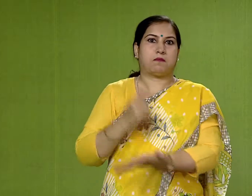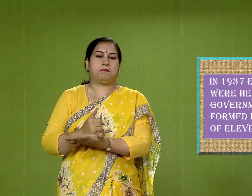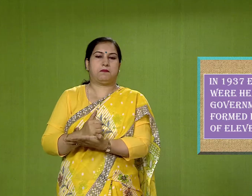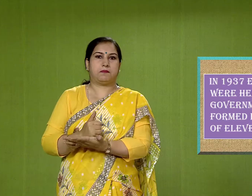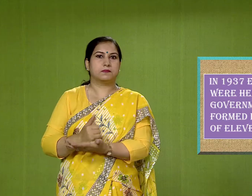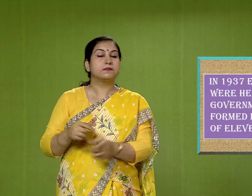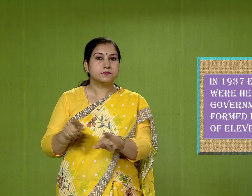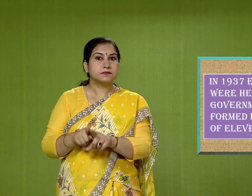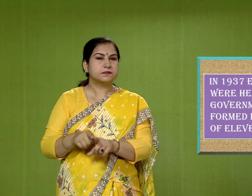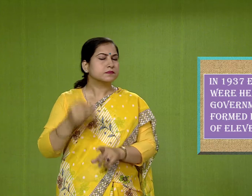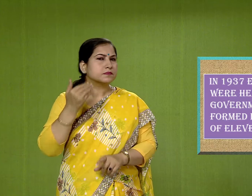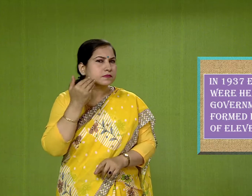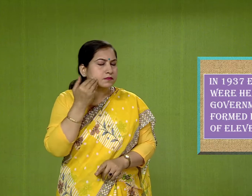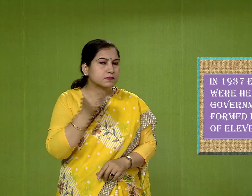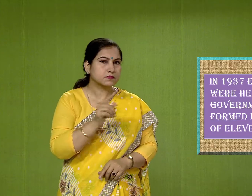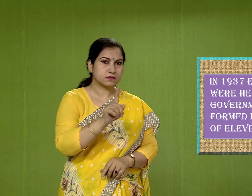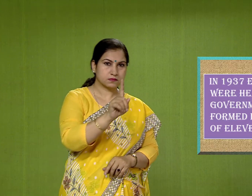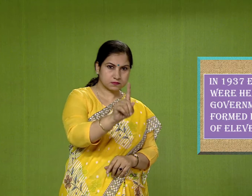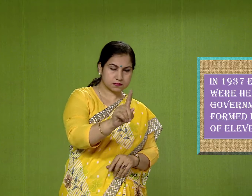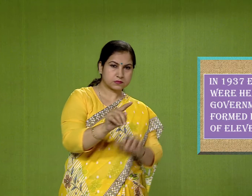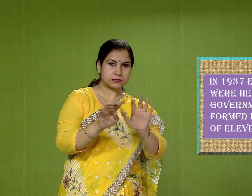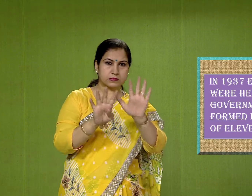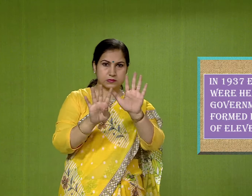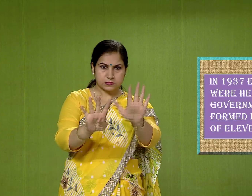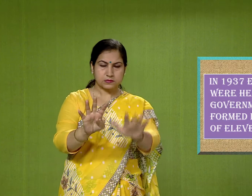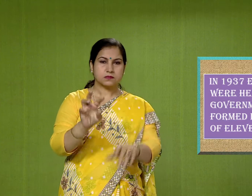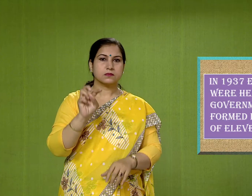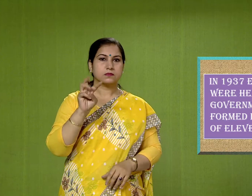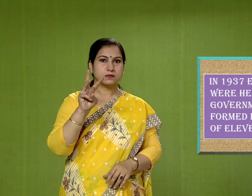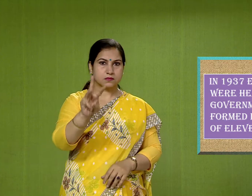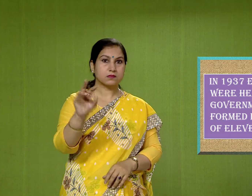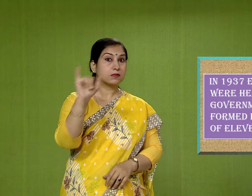In the year 1937, elections were held.